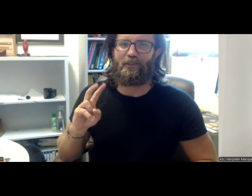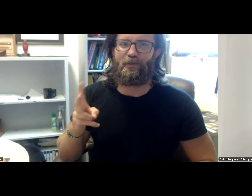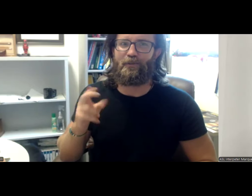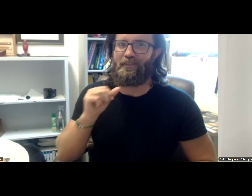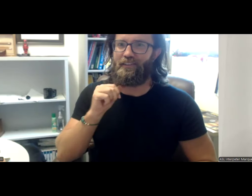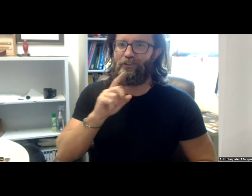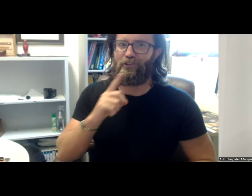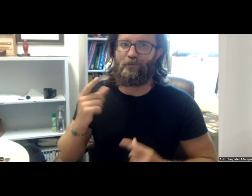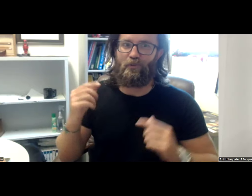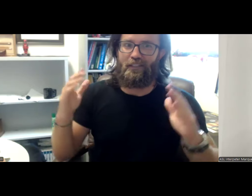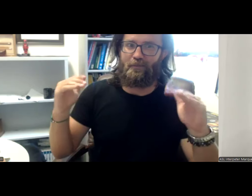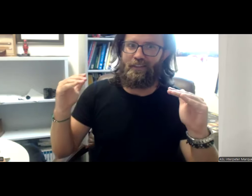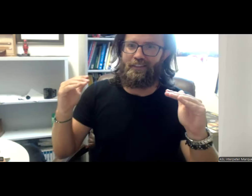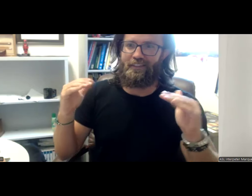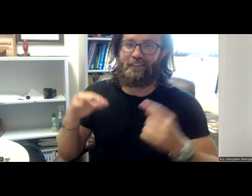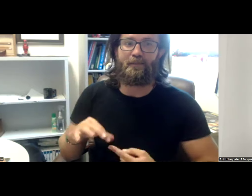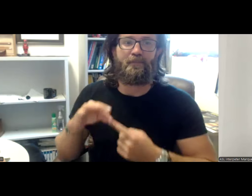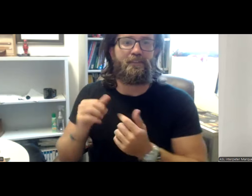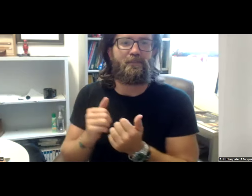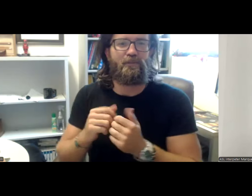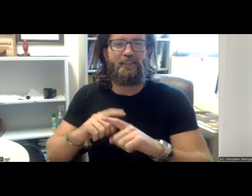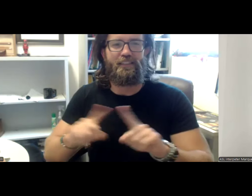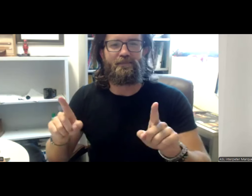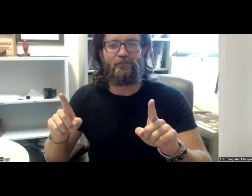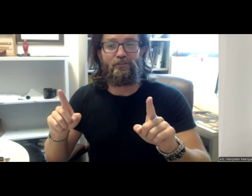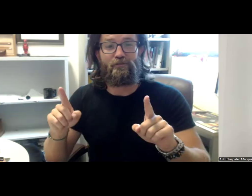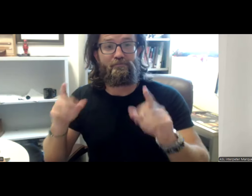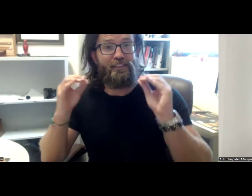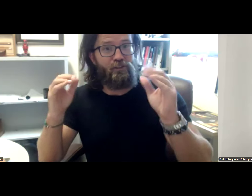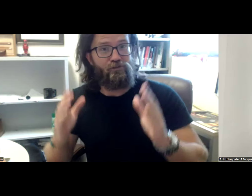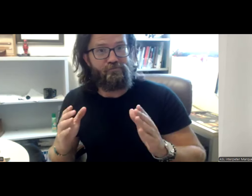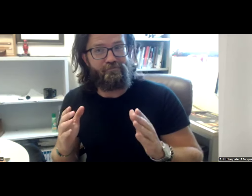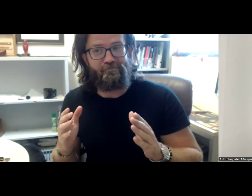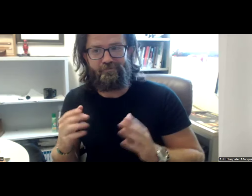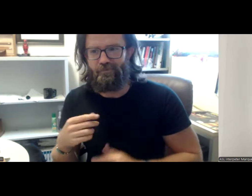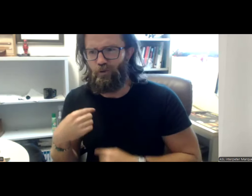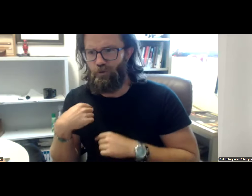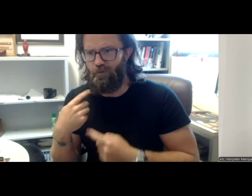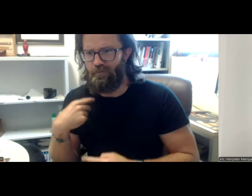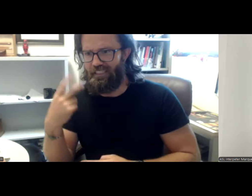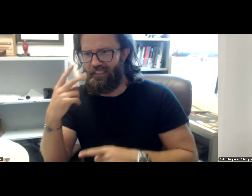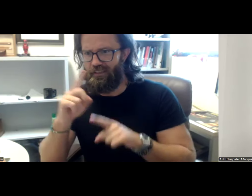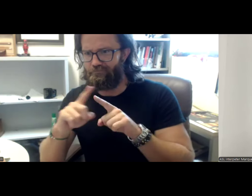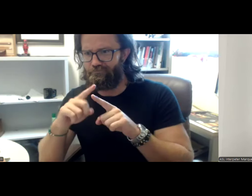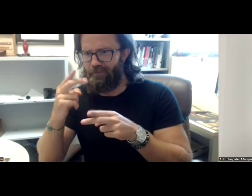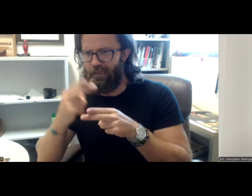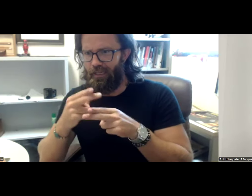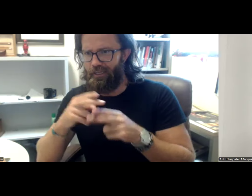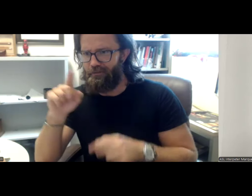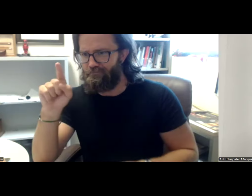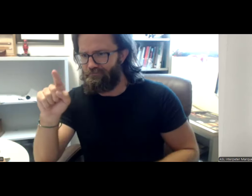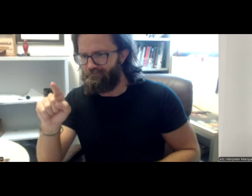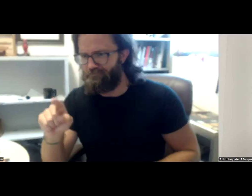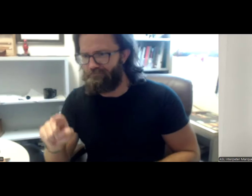might feel a little bit nervous to start this semester because you don't know what to expect, especially with a different teacher. I